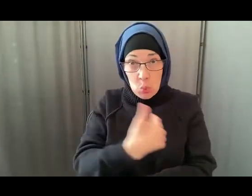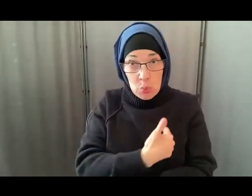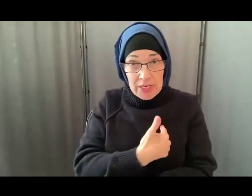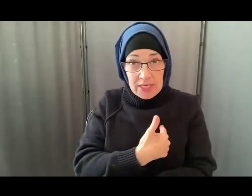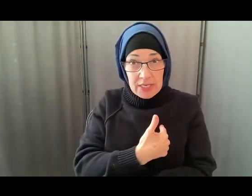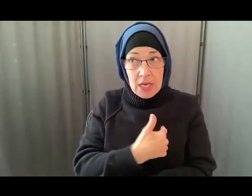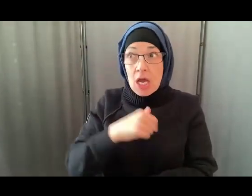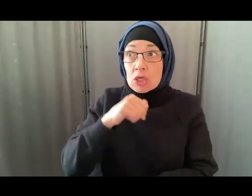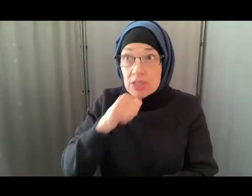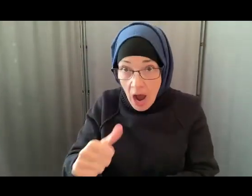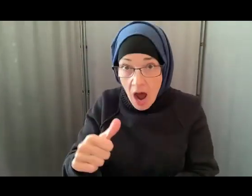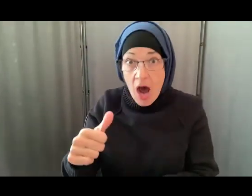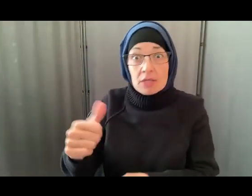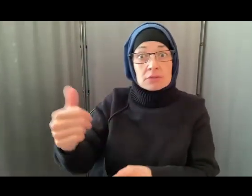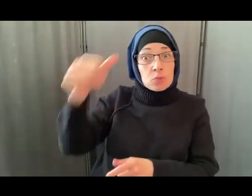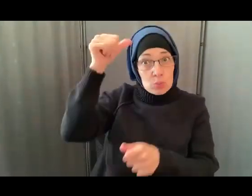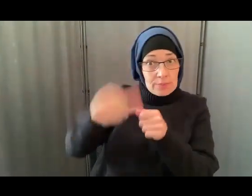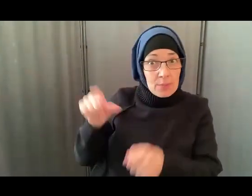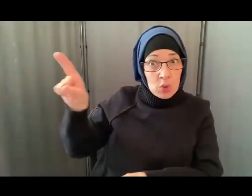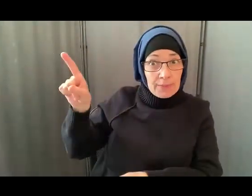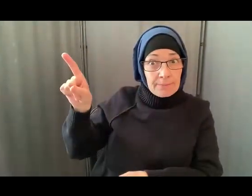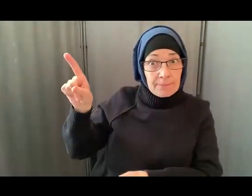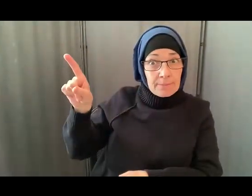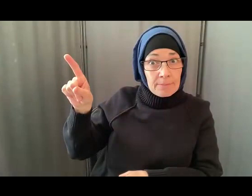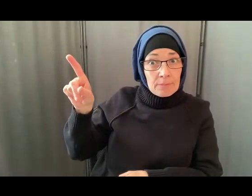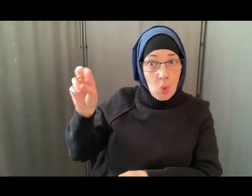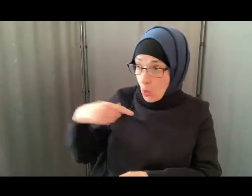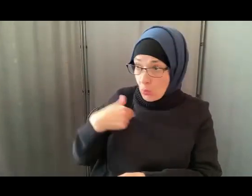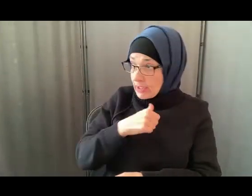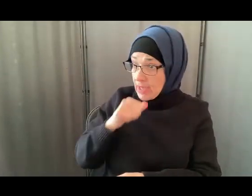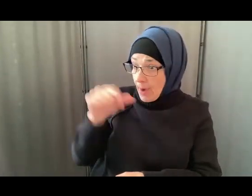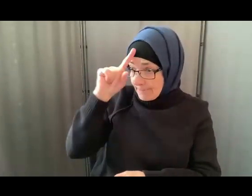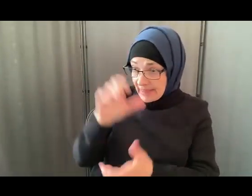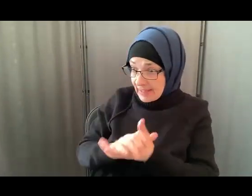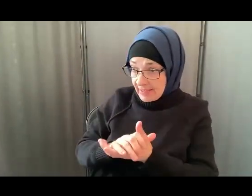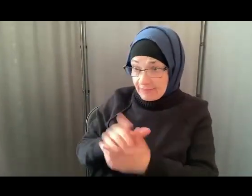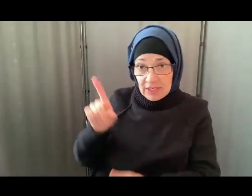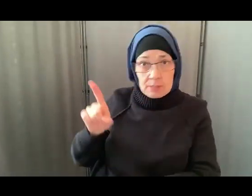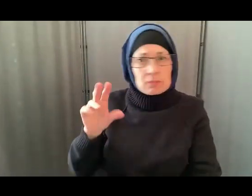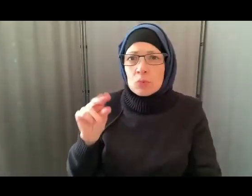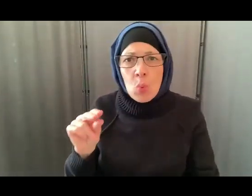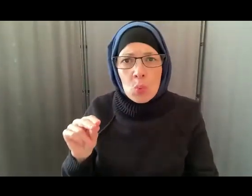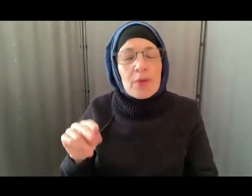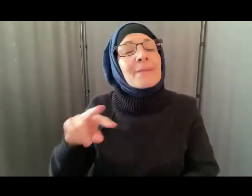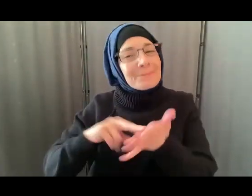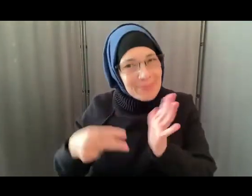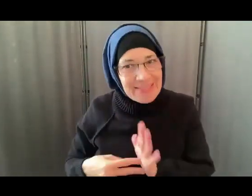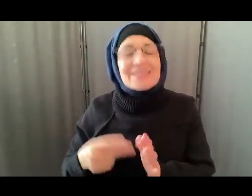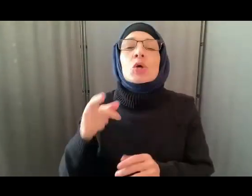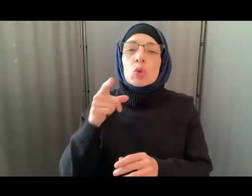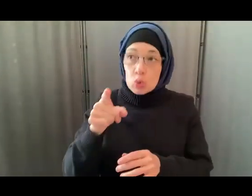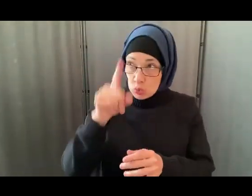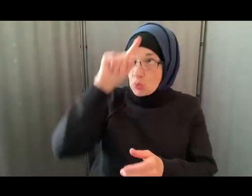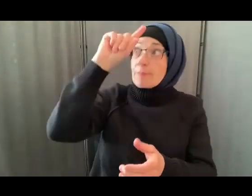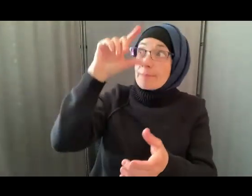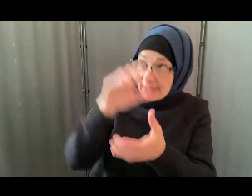Him? No, it says this means that if you believe and you are mindful of